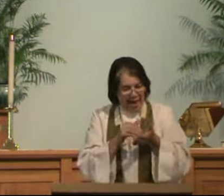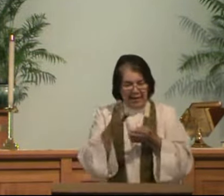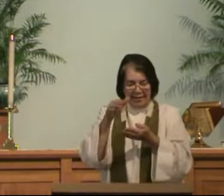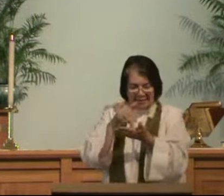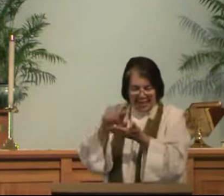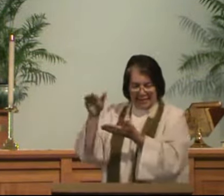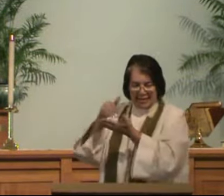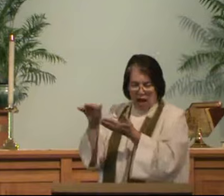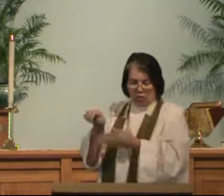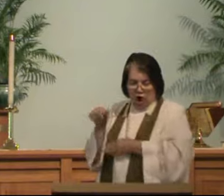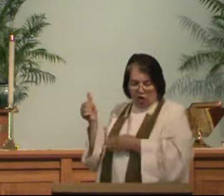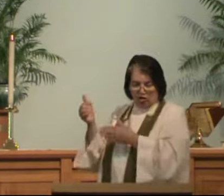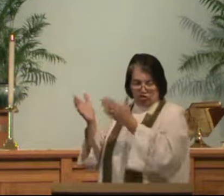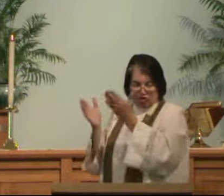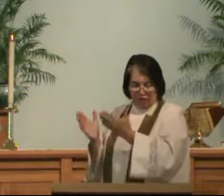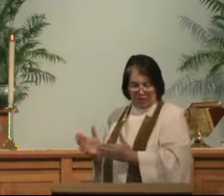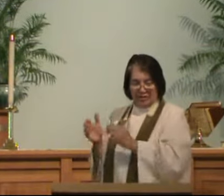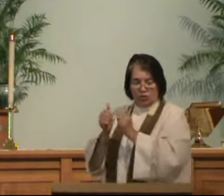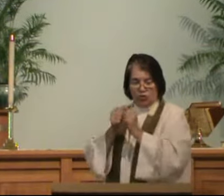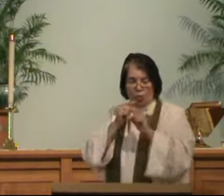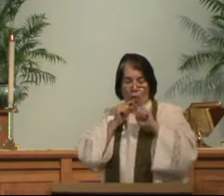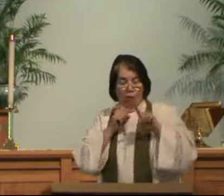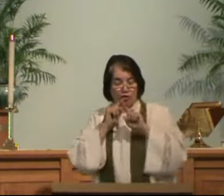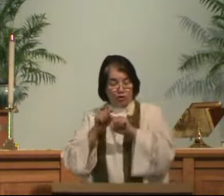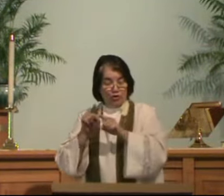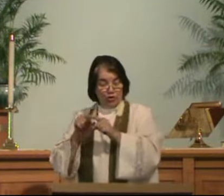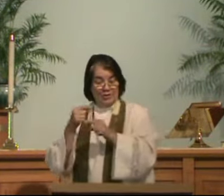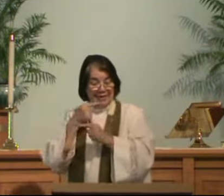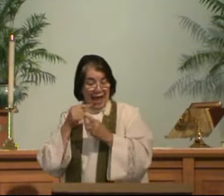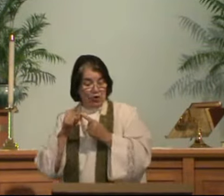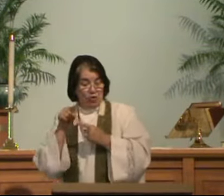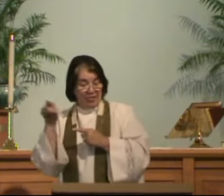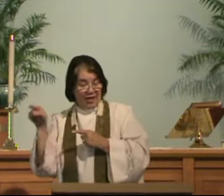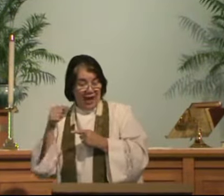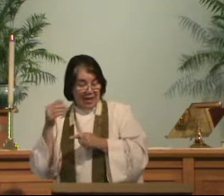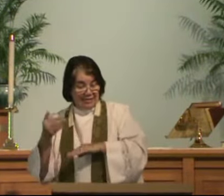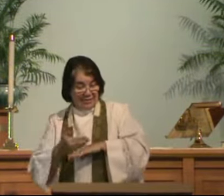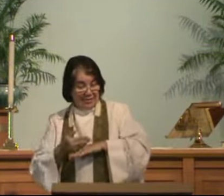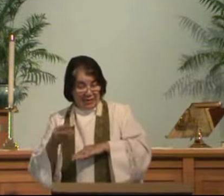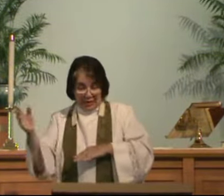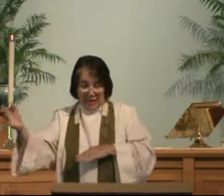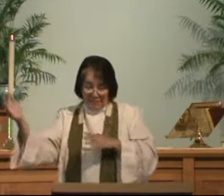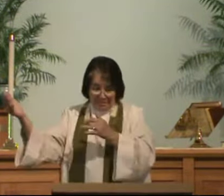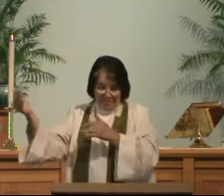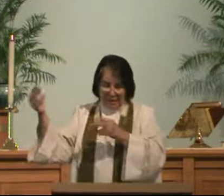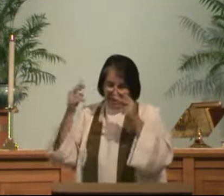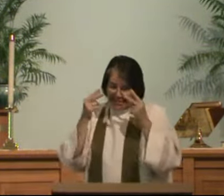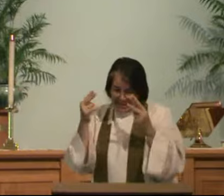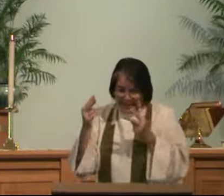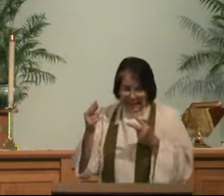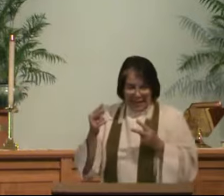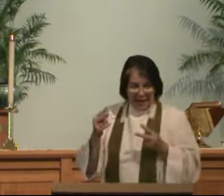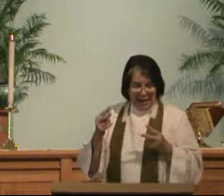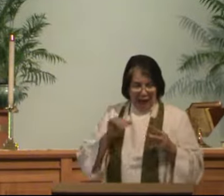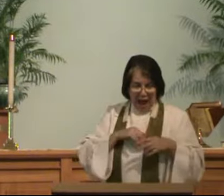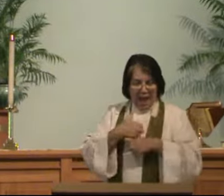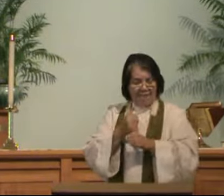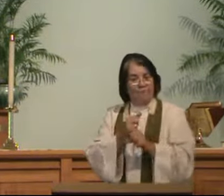Again, he sent out other servants with orders to say to the guests, 'See, I have